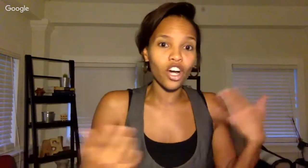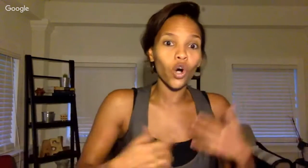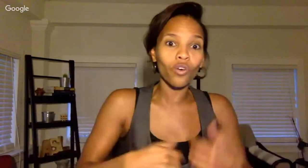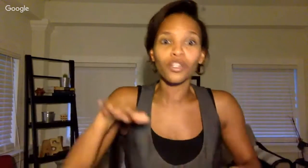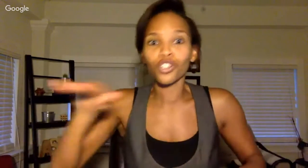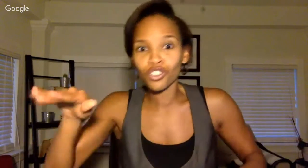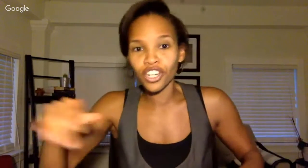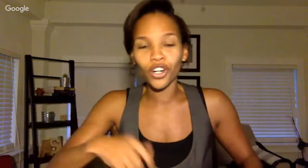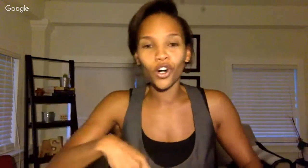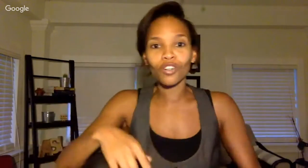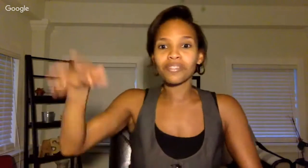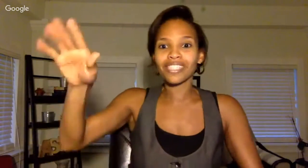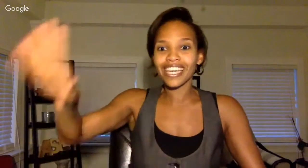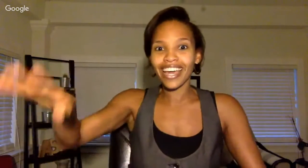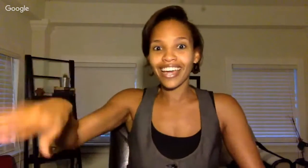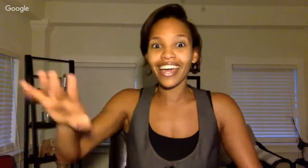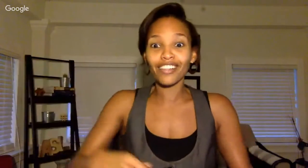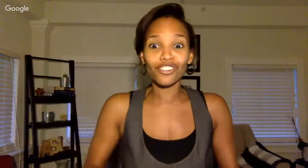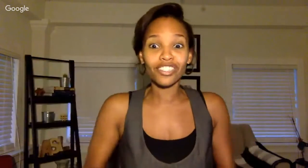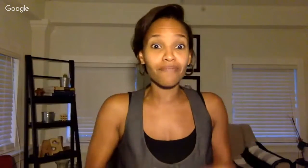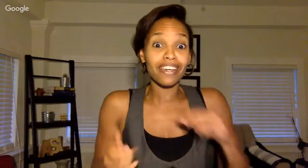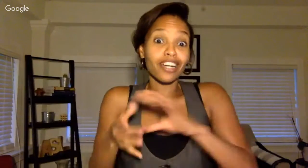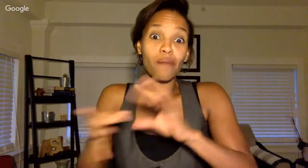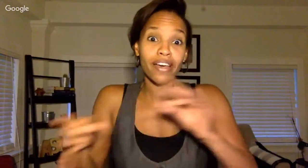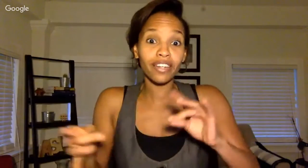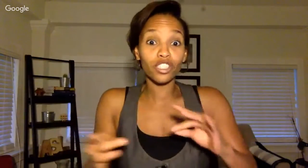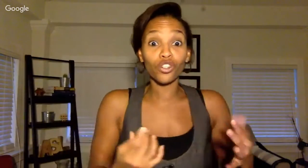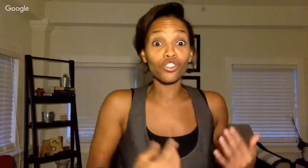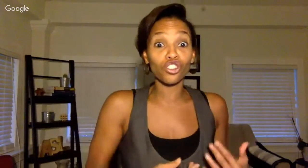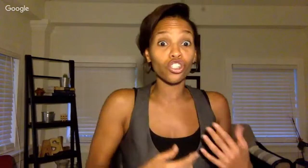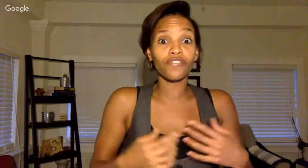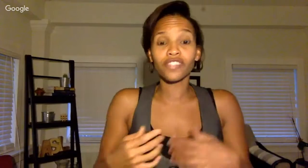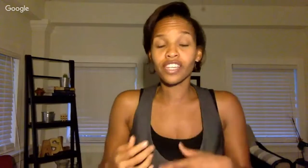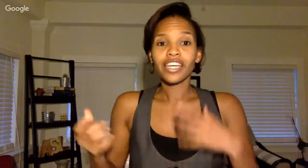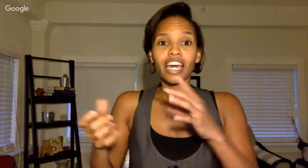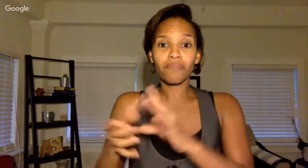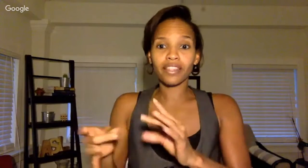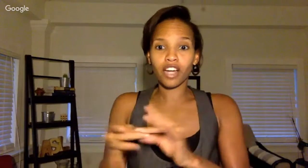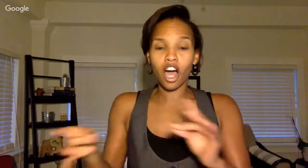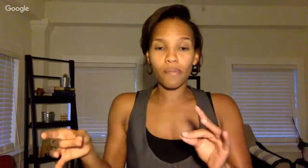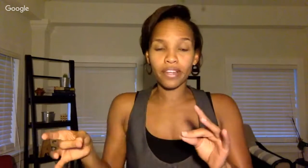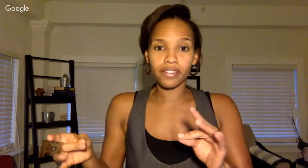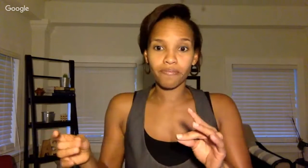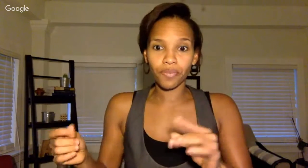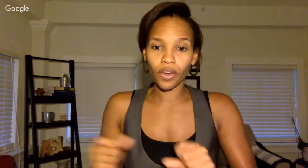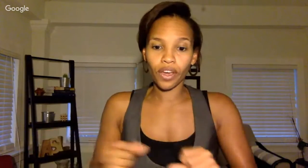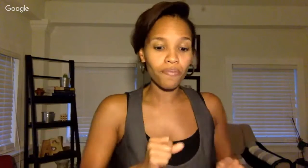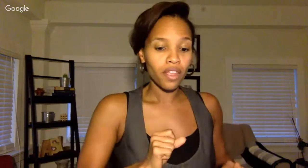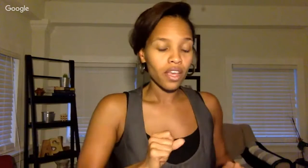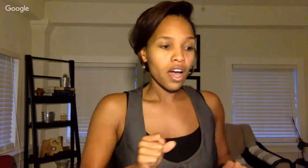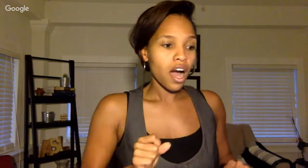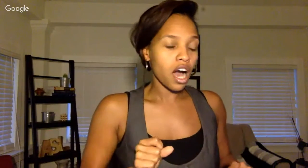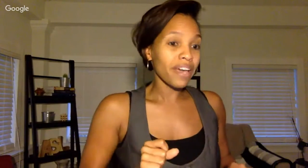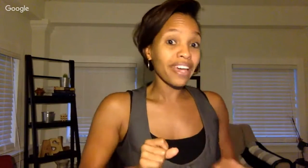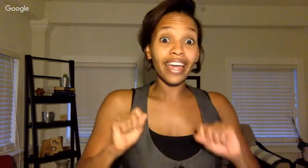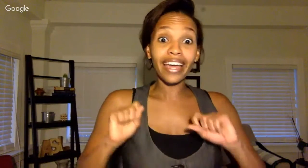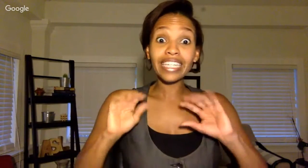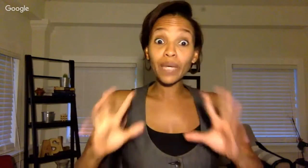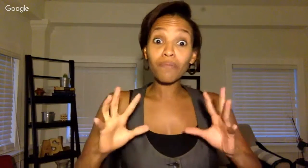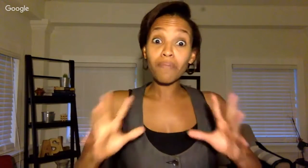always be urging or always be saying, hey, they're just gonna make a comment. And so you just shift and make the comment, okay? And keep in mind